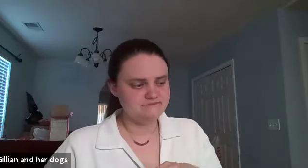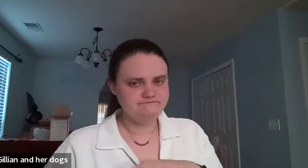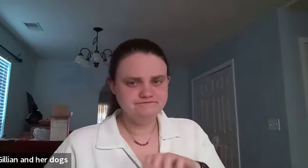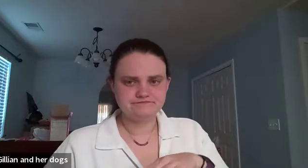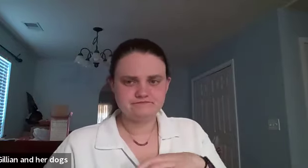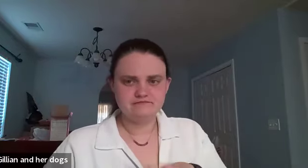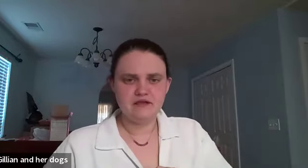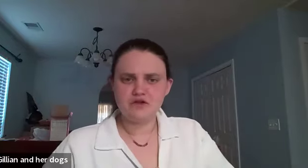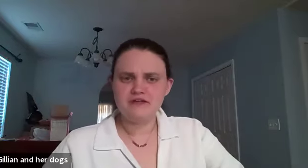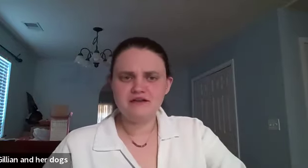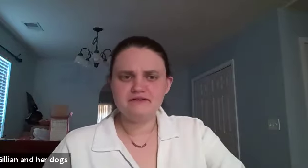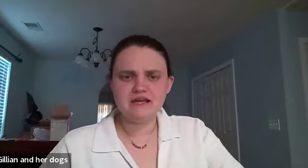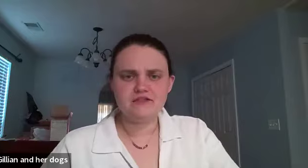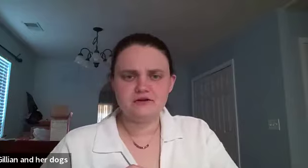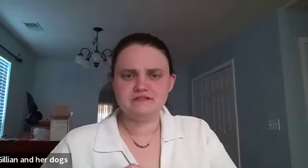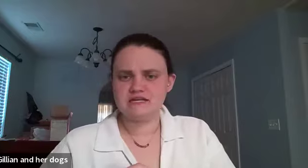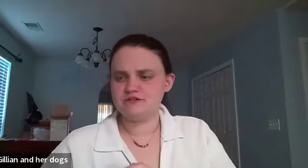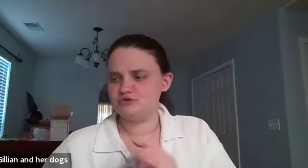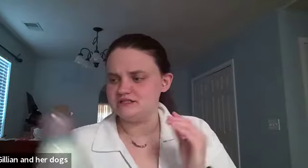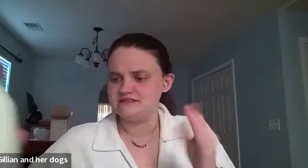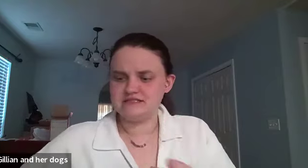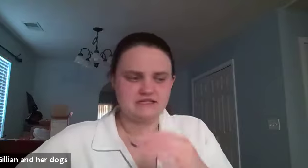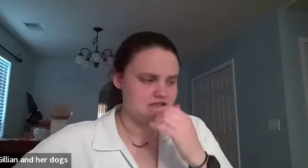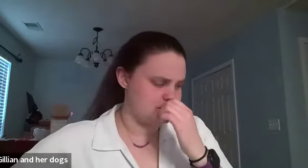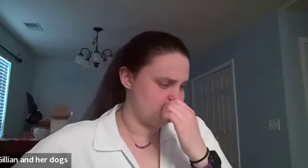But if y'all think of any other sandwich ones, send it because I'm